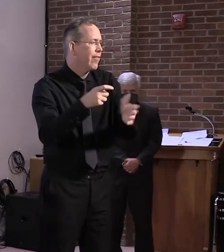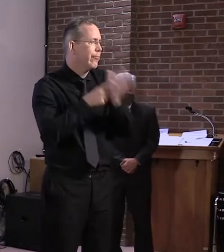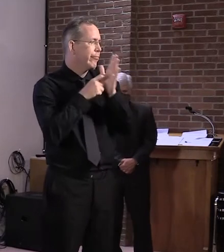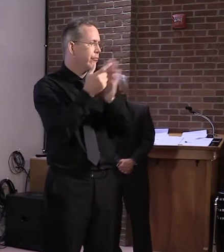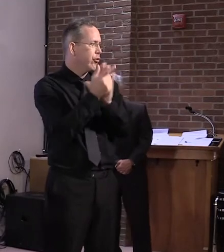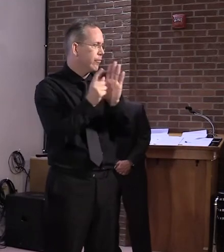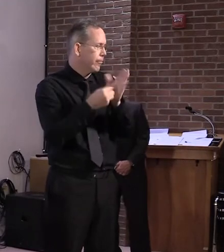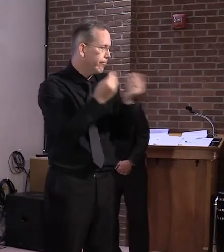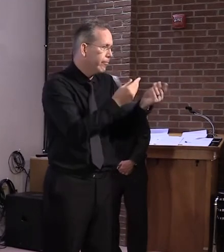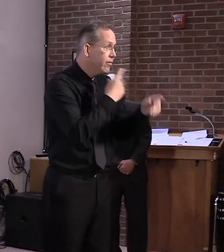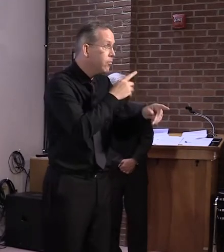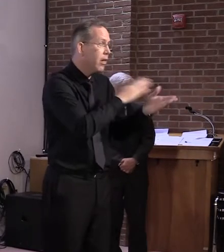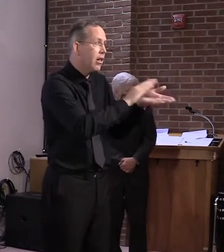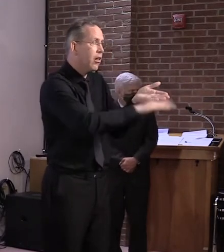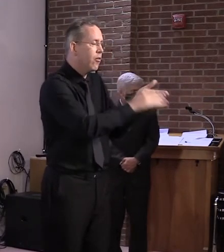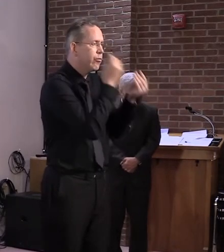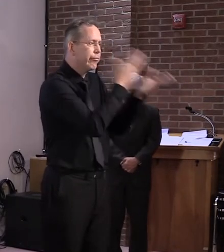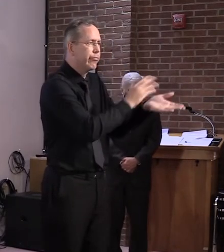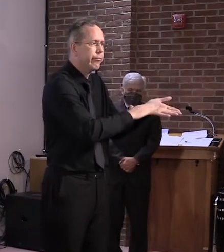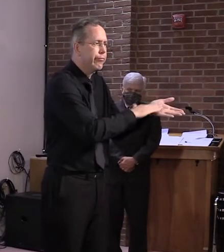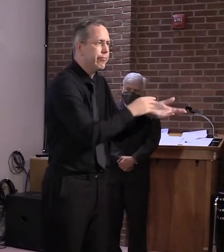Tim, Vermont Business Magazine.